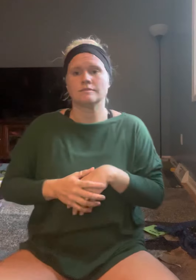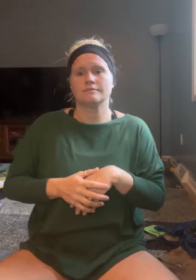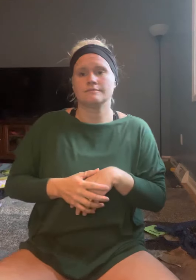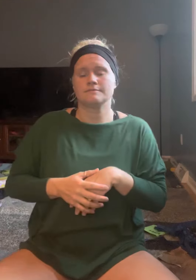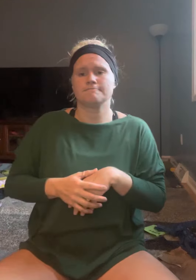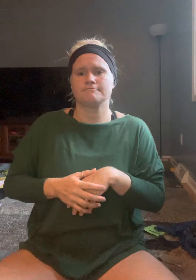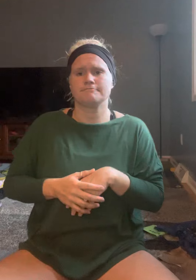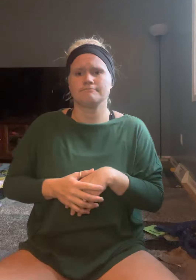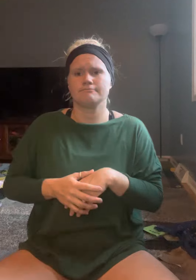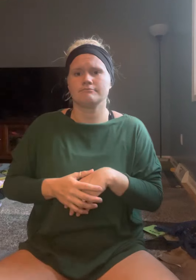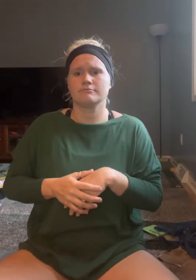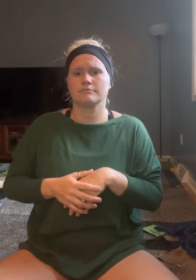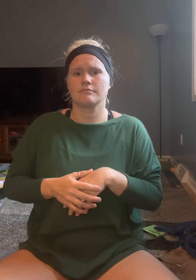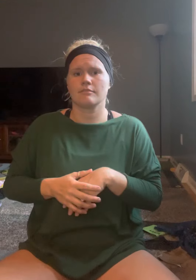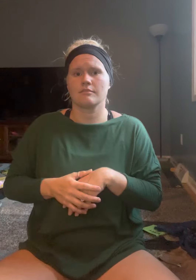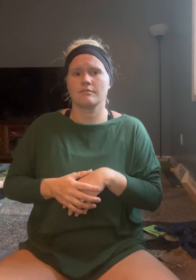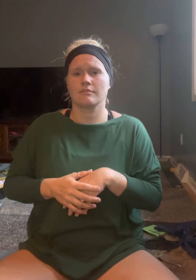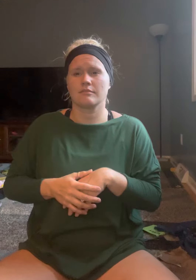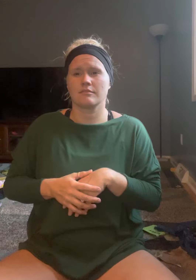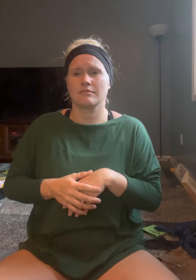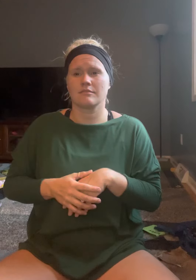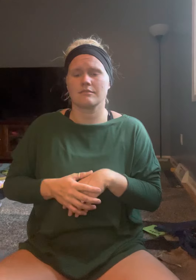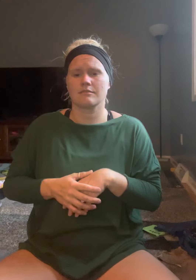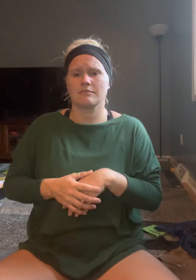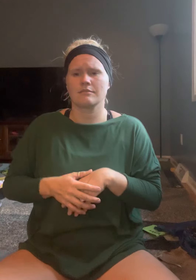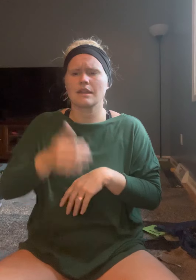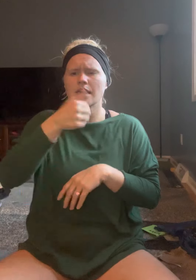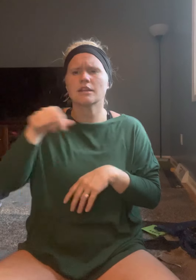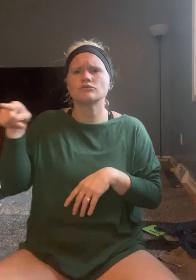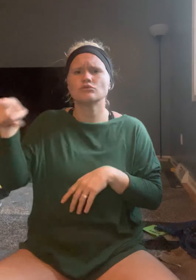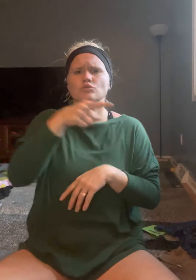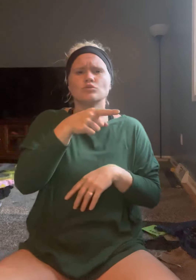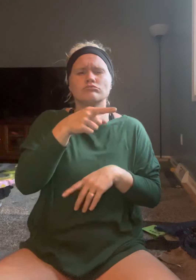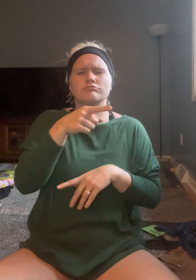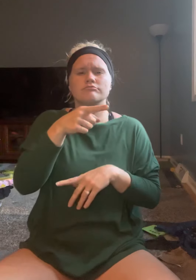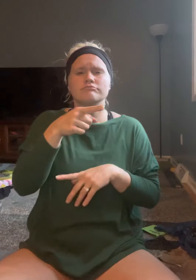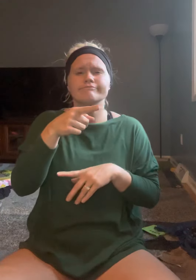Anybody think they can give a good example of condensation?